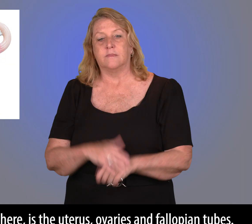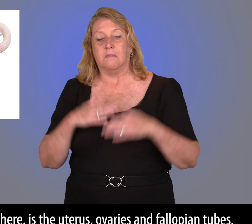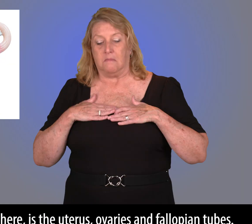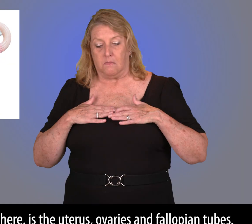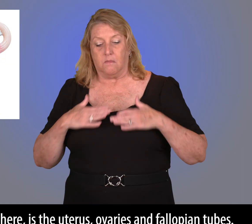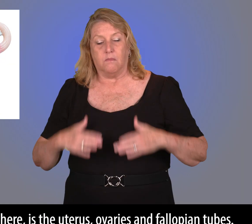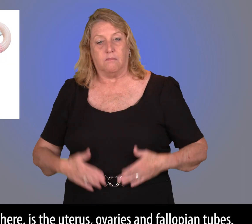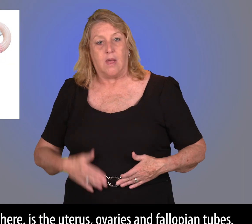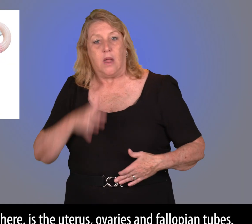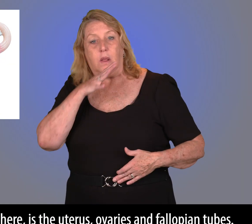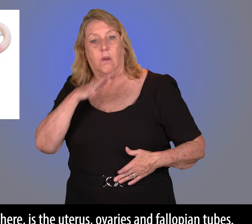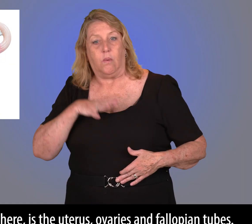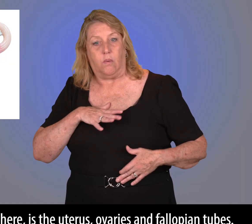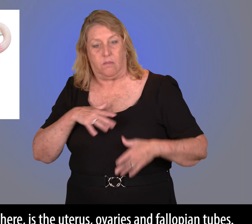Internal anatomy, shown here,